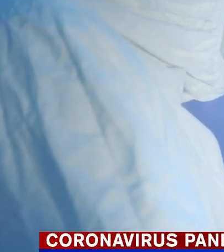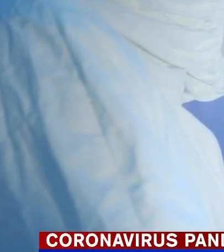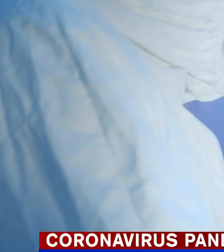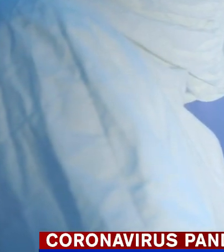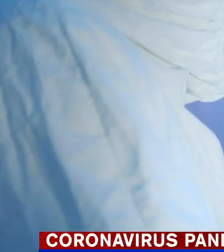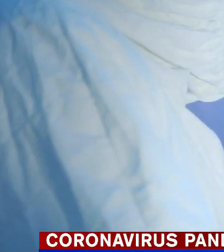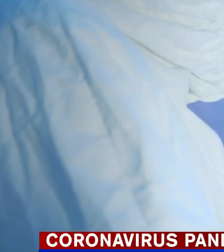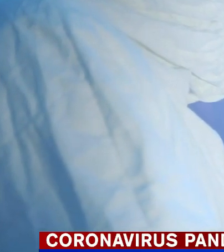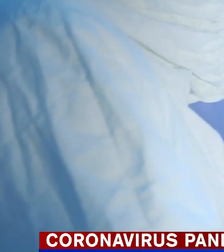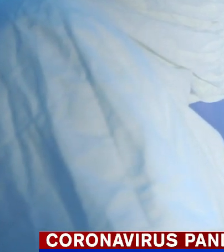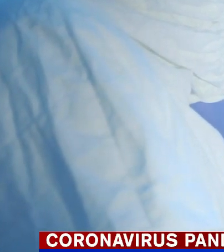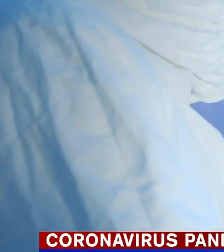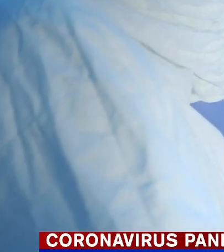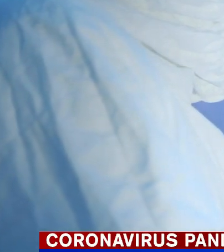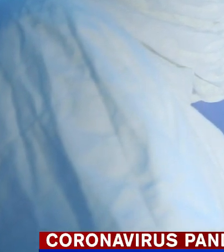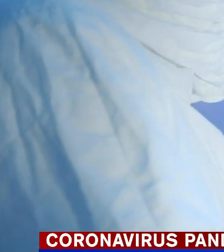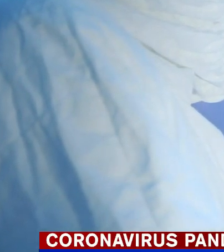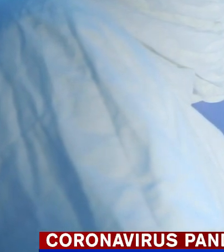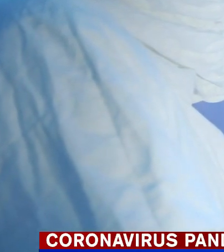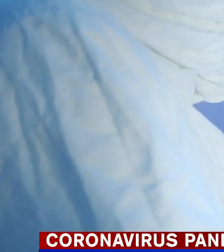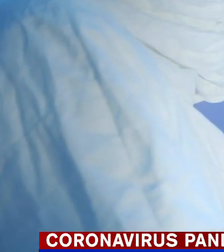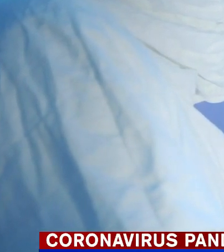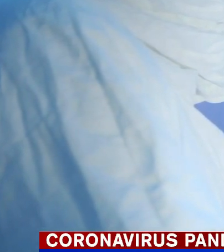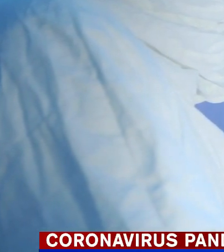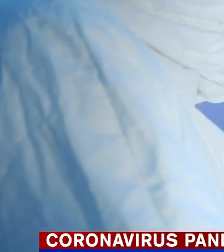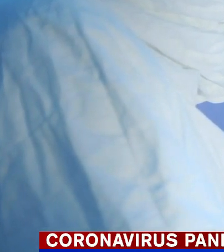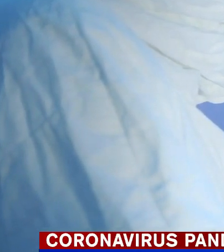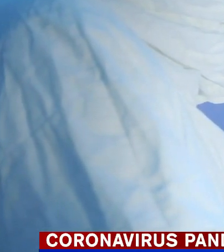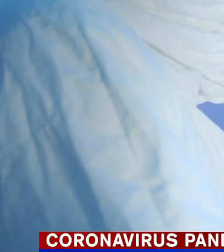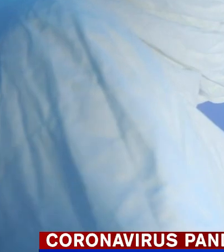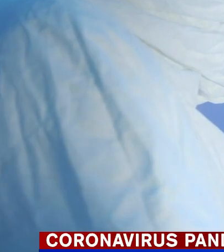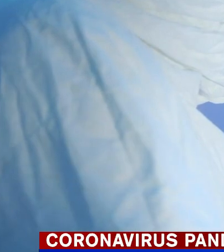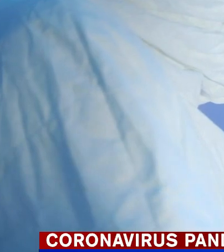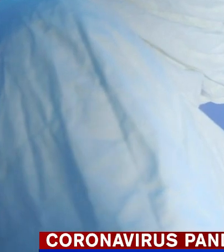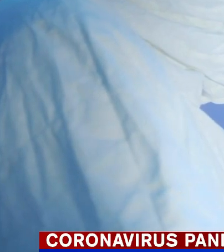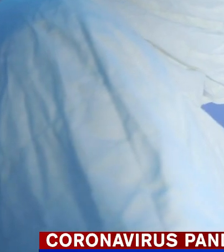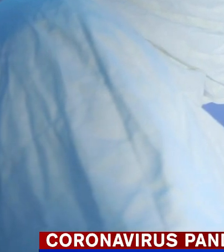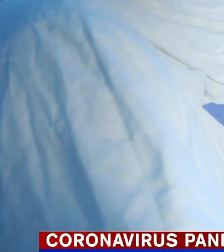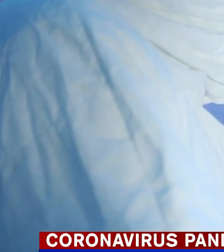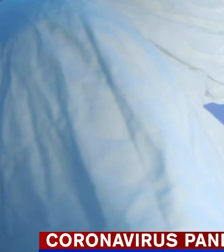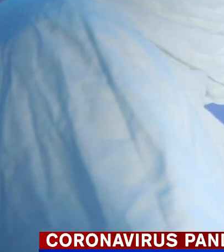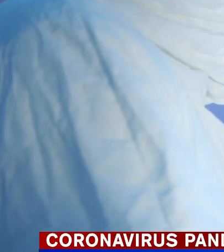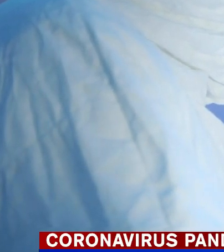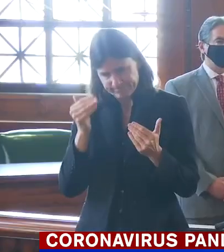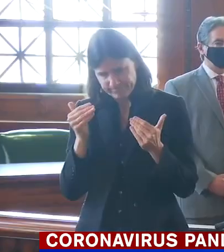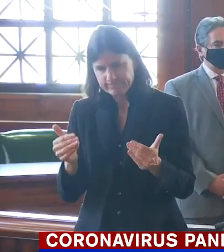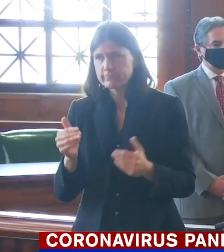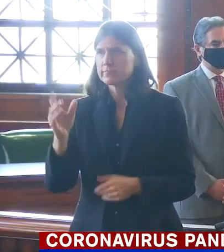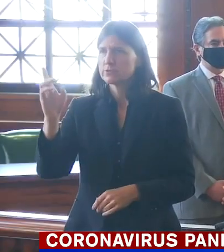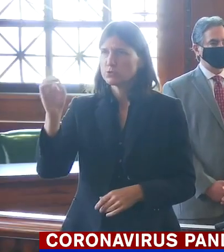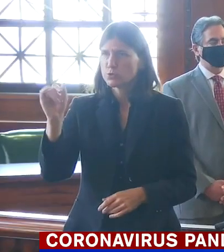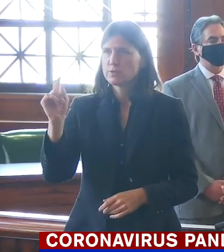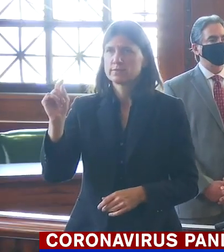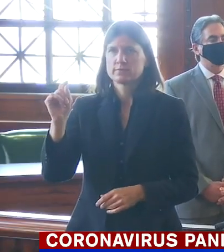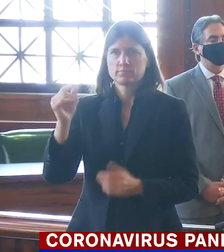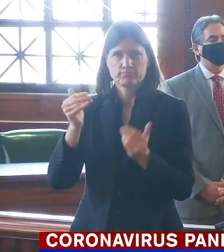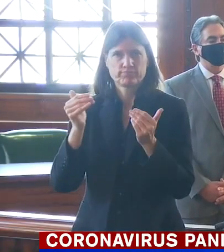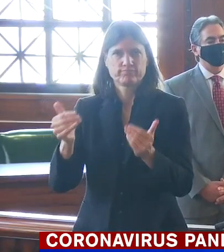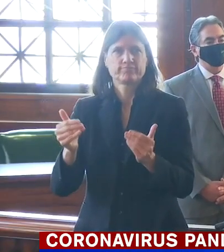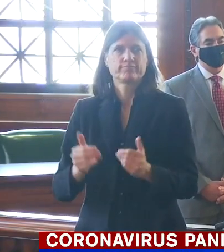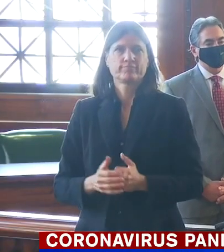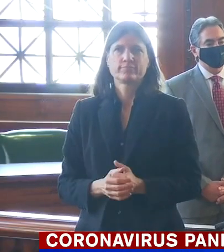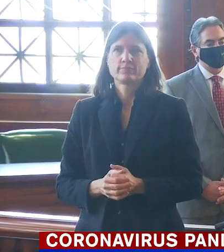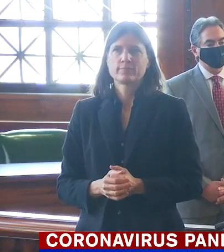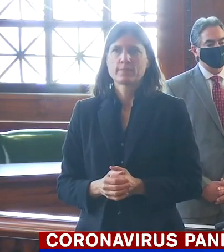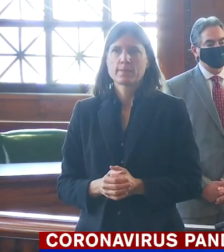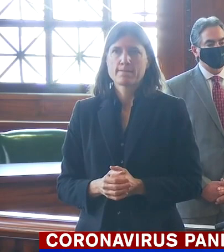December. Pfizer and Moderna are expected to get authorized from the Food and Drug Administration within days. Vaccination really is the